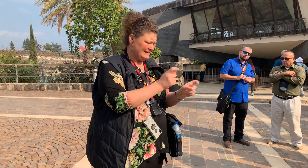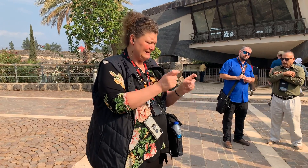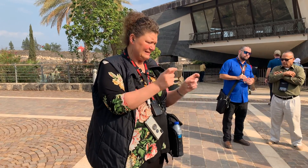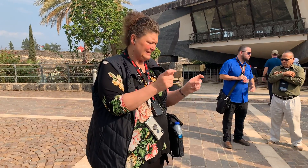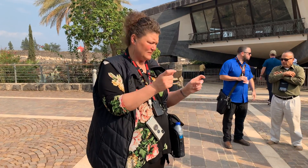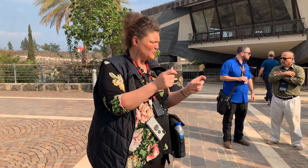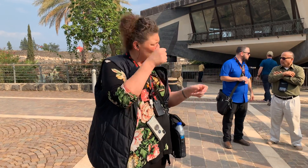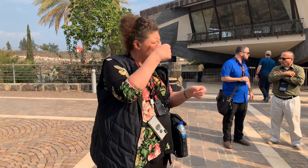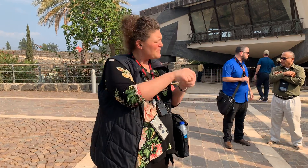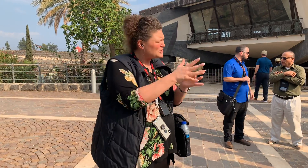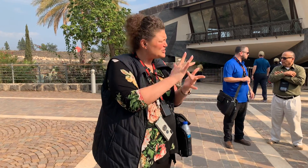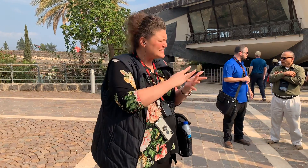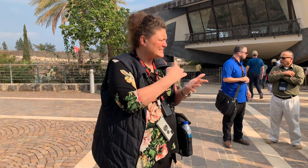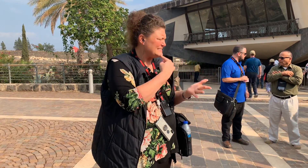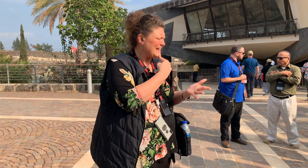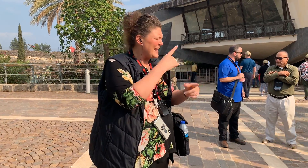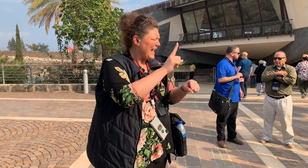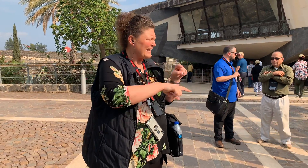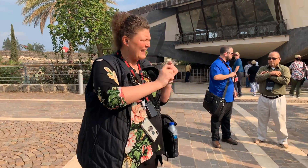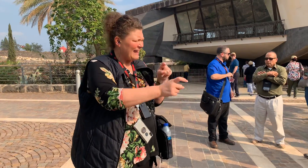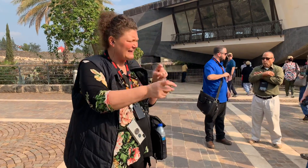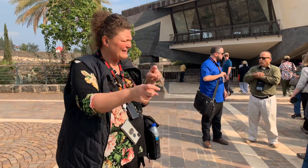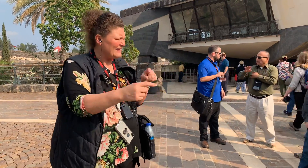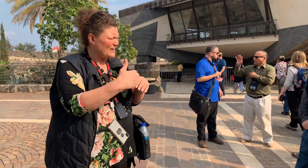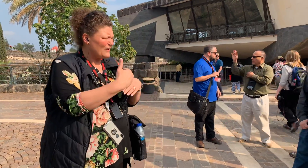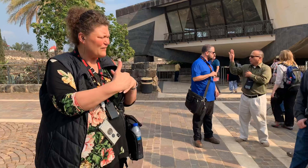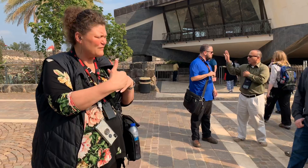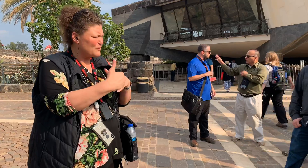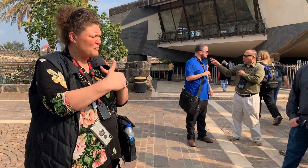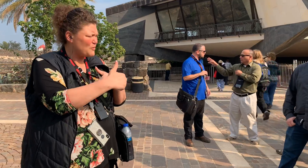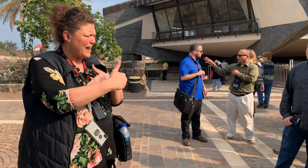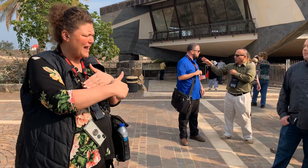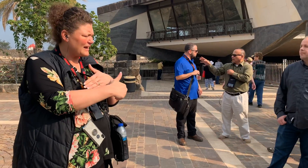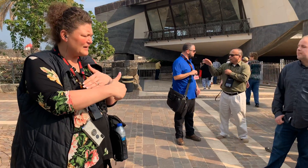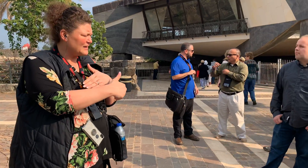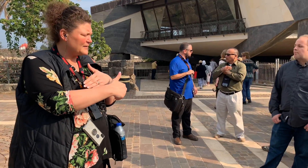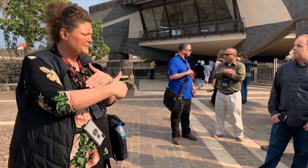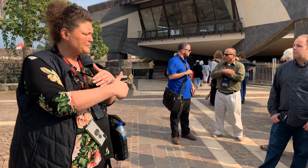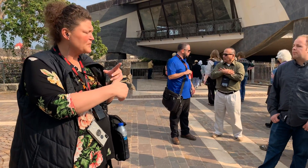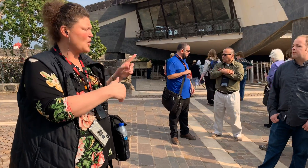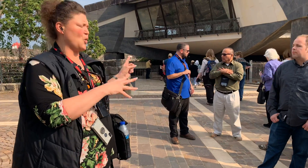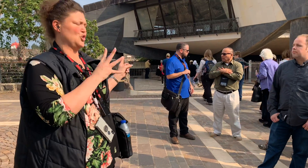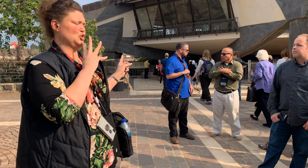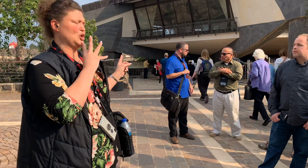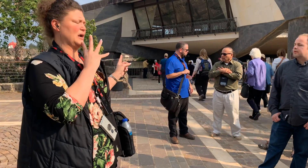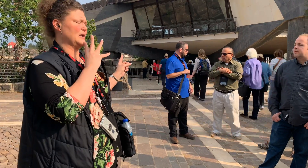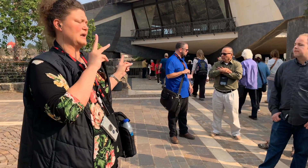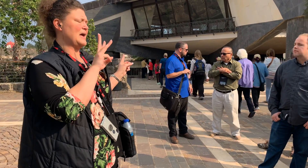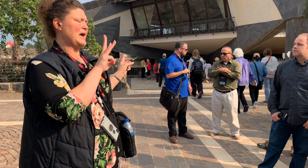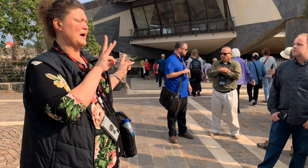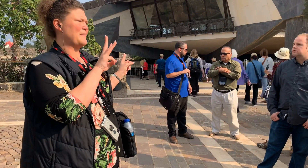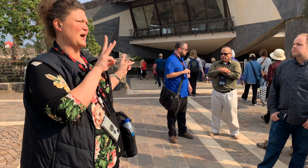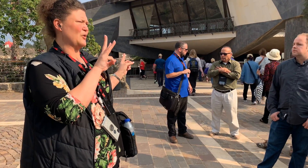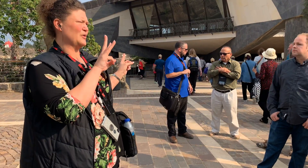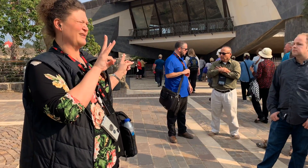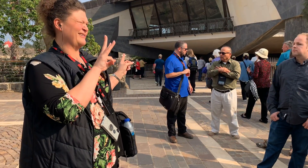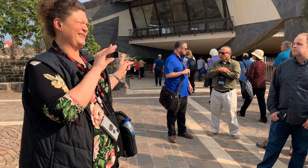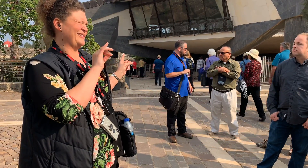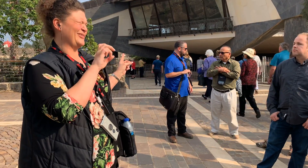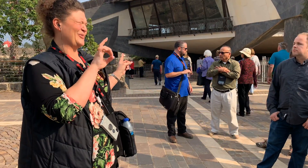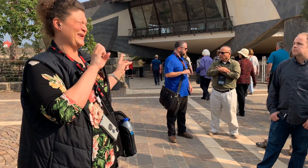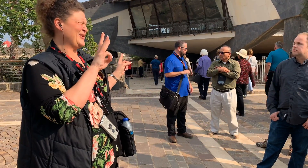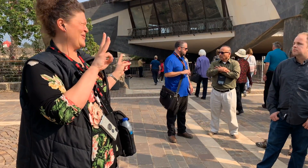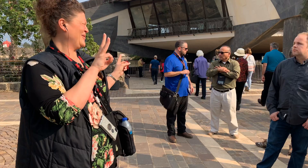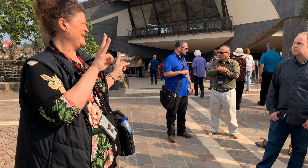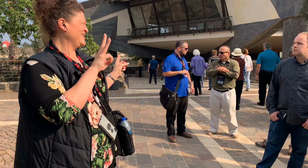the Gentiles. Okay. So when he healed... That's you mean the widow? Not a